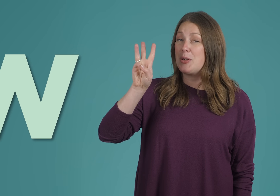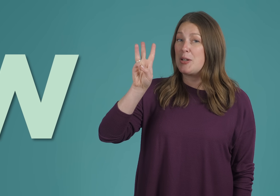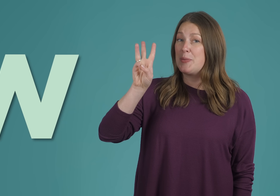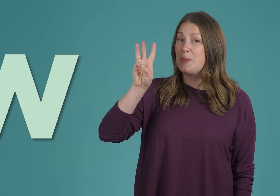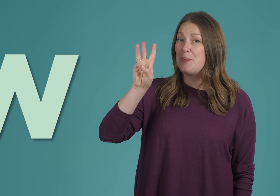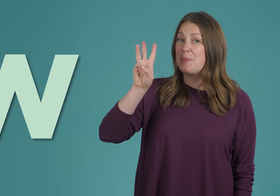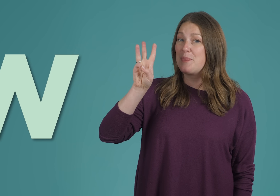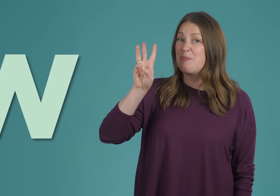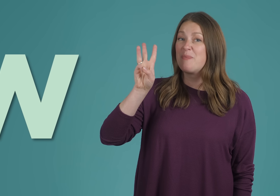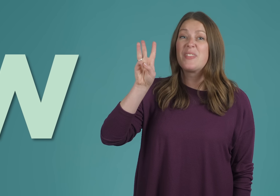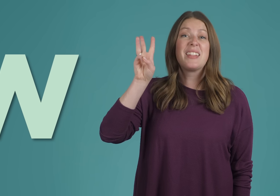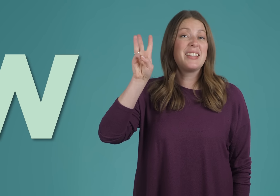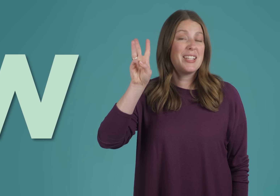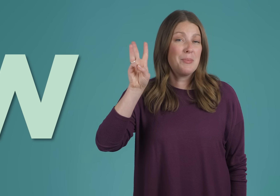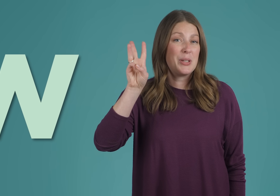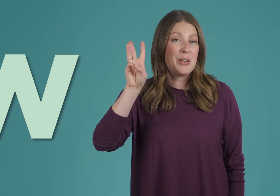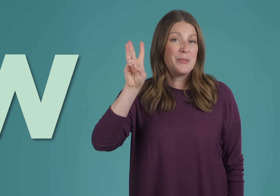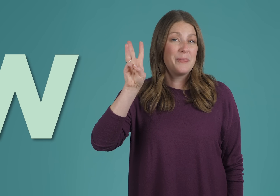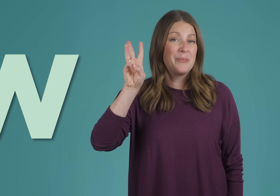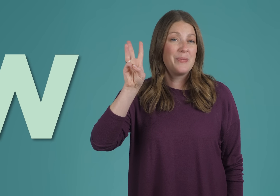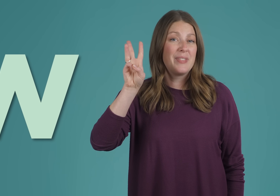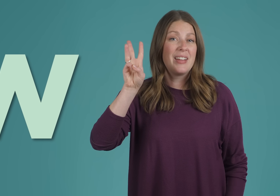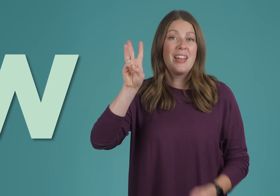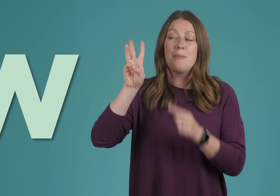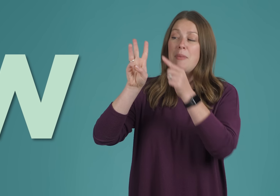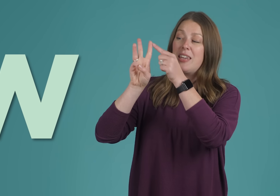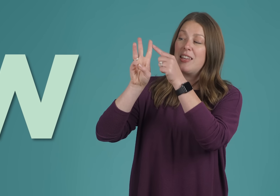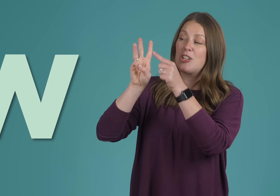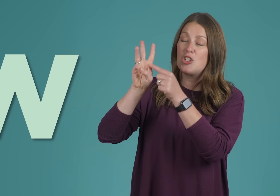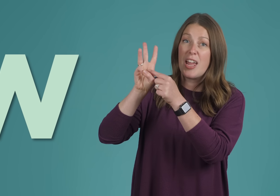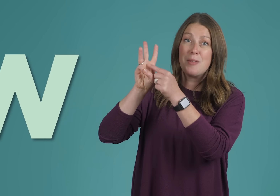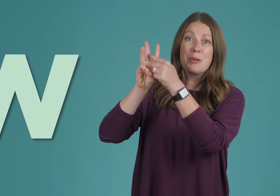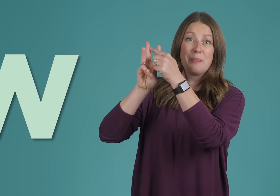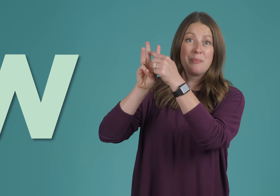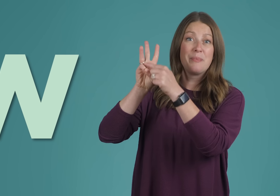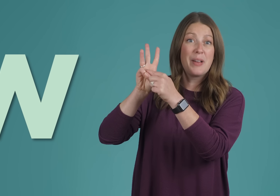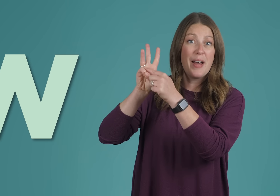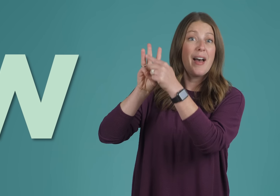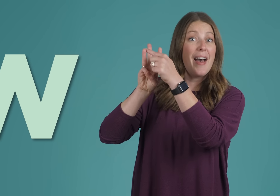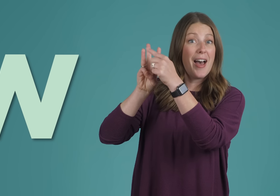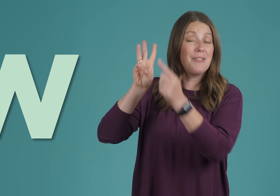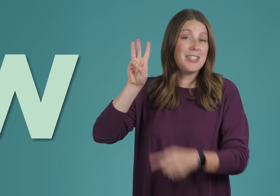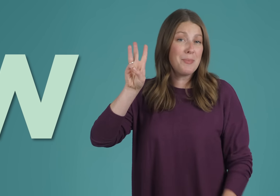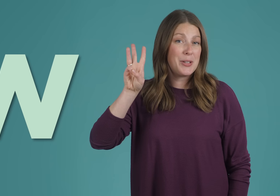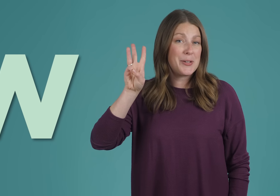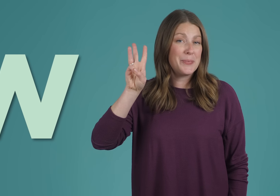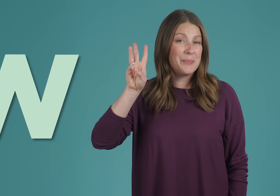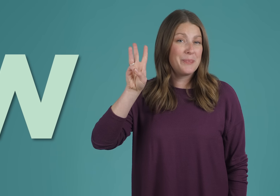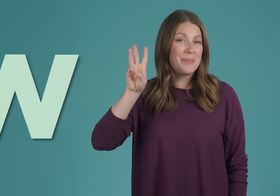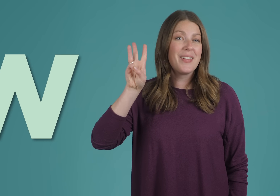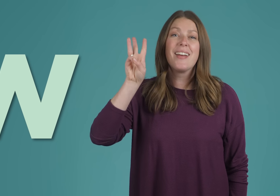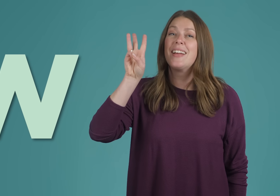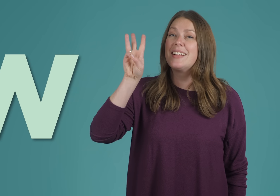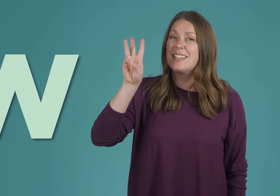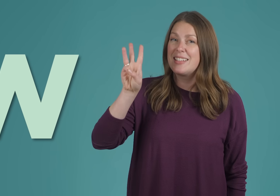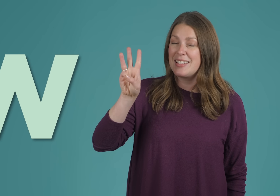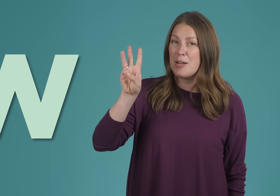W. W. Making the shape of a W.